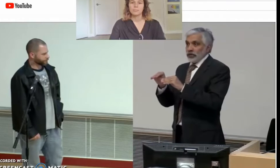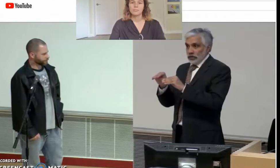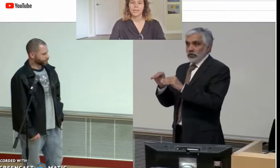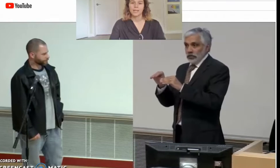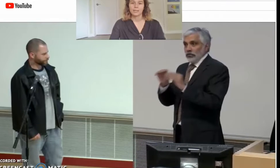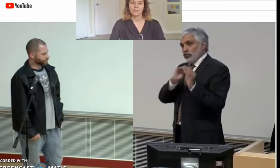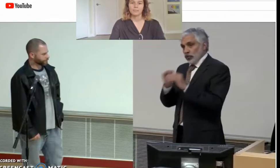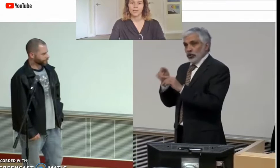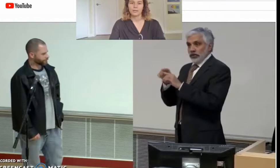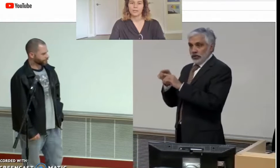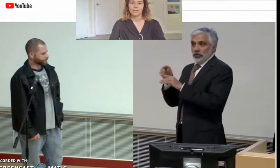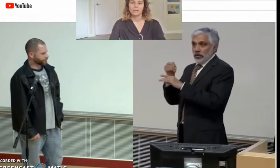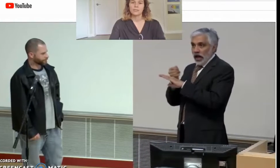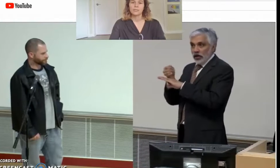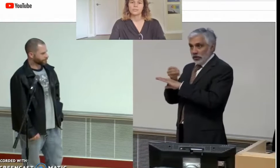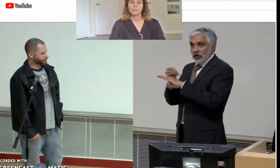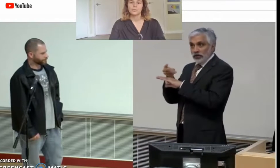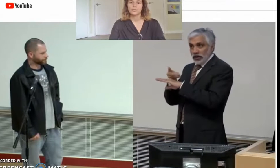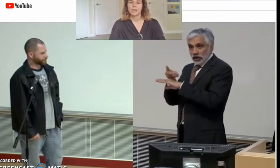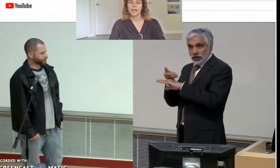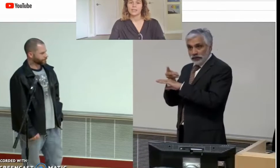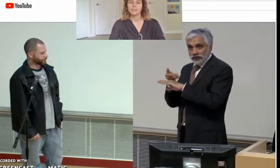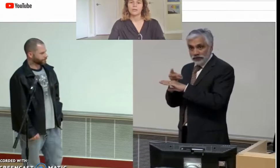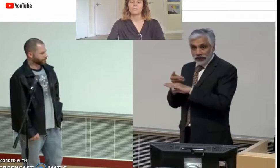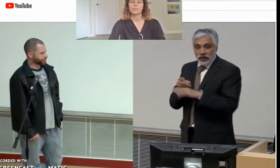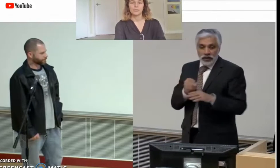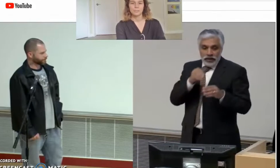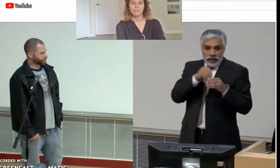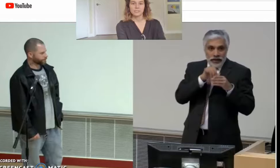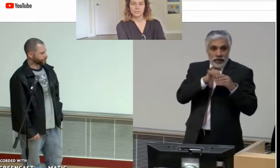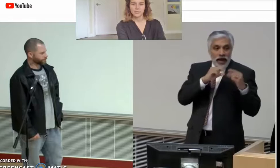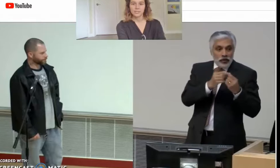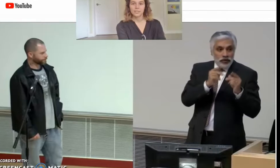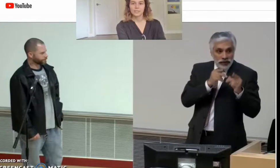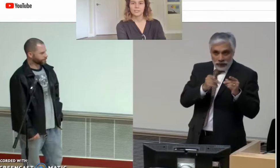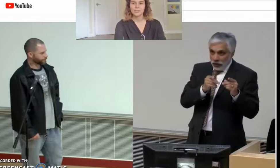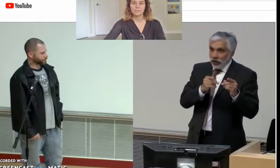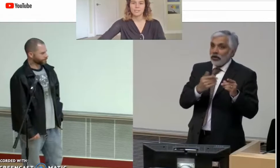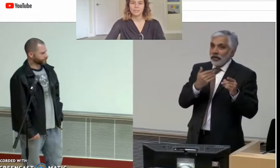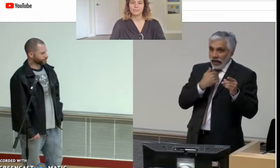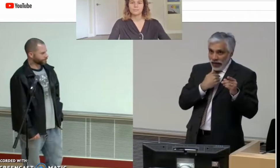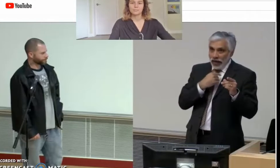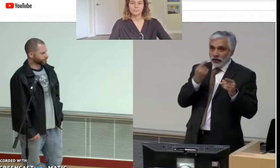people from England migrated to an island. Oh, it's called Martha's Vineyard. Do you guys know about that?